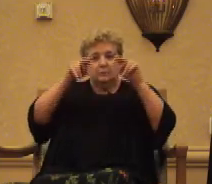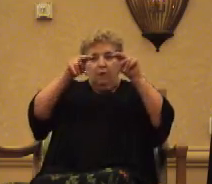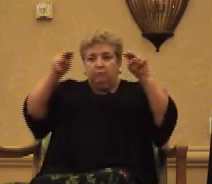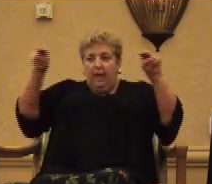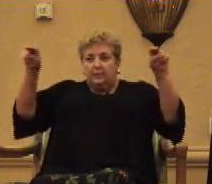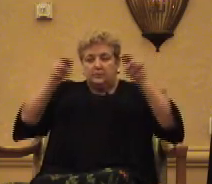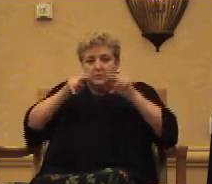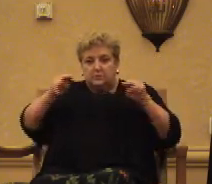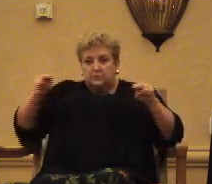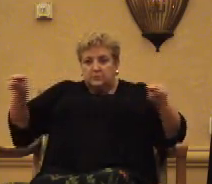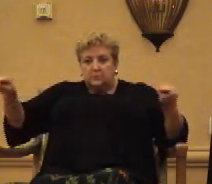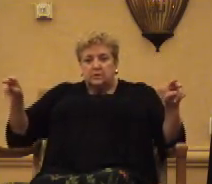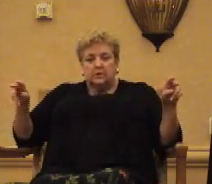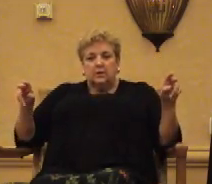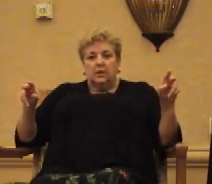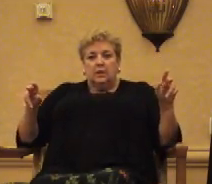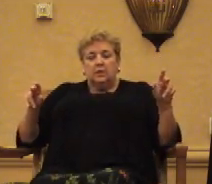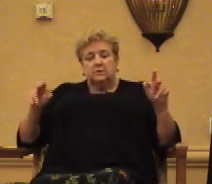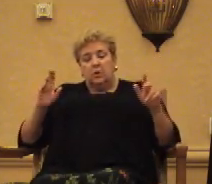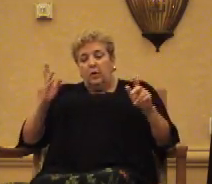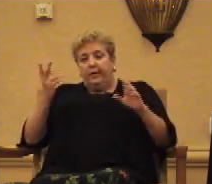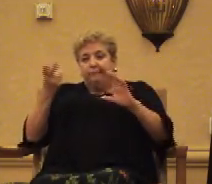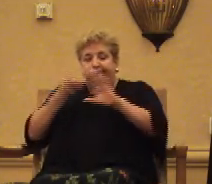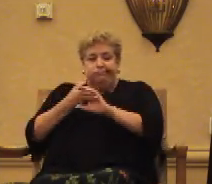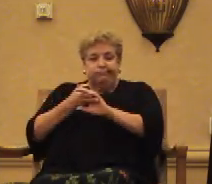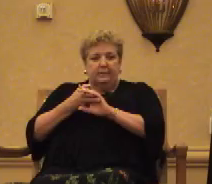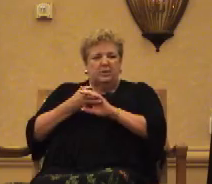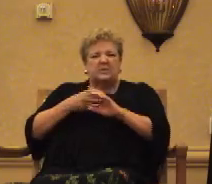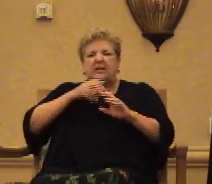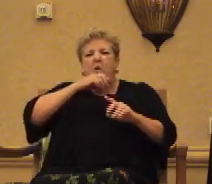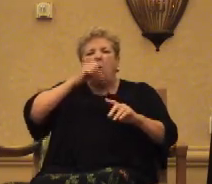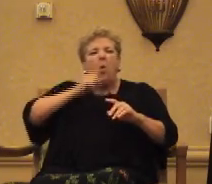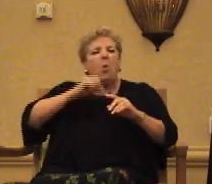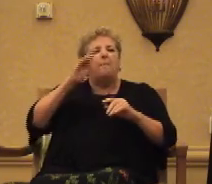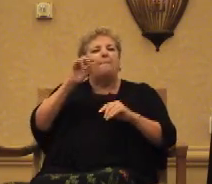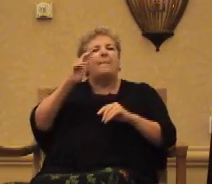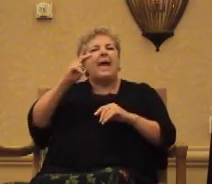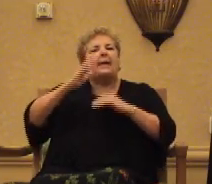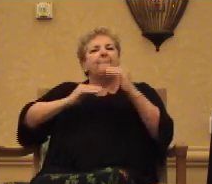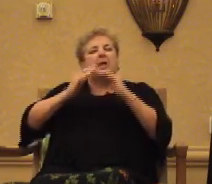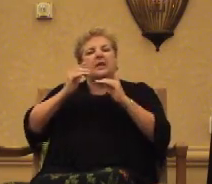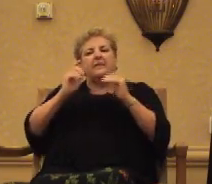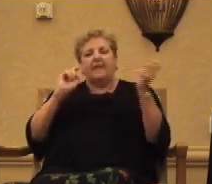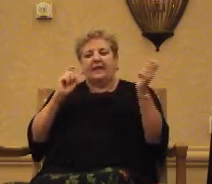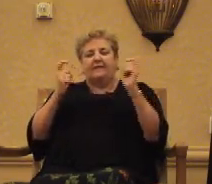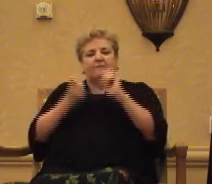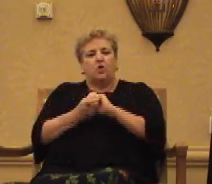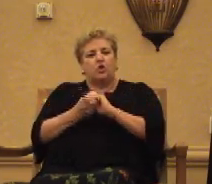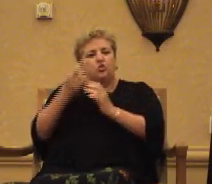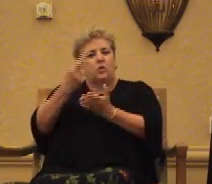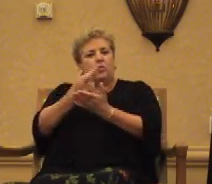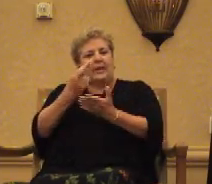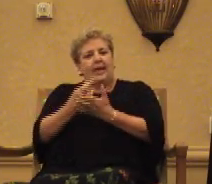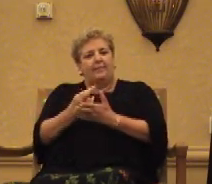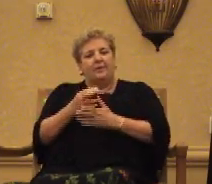I went to live in this old abandoned bank building that they'd converted into this rehab on East Ohio Street in Pittsburgh.